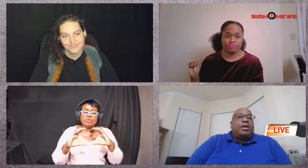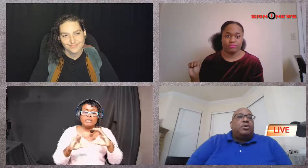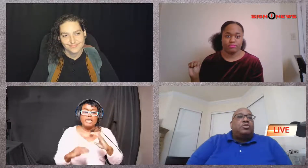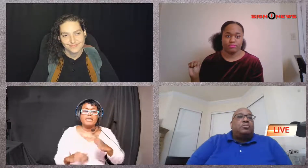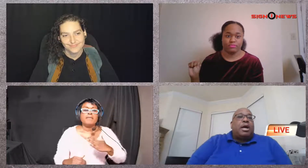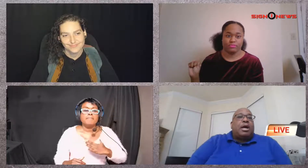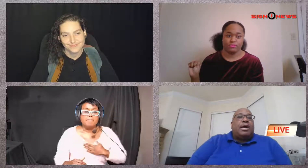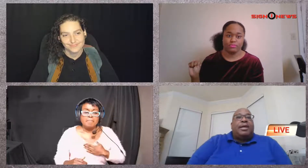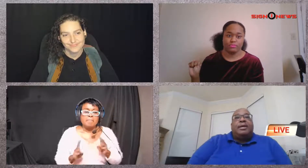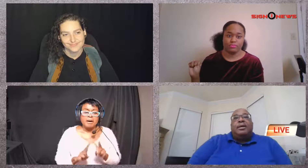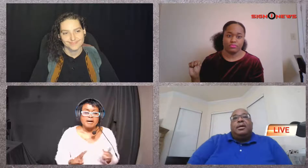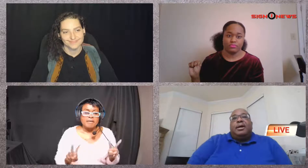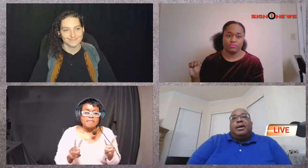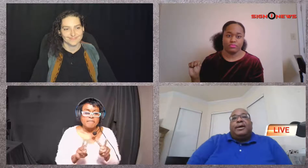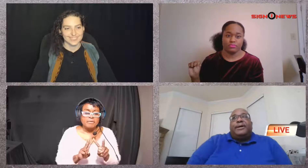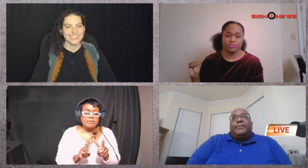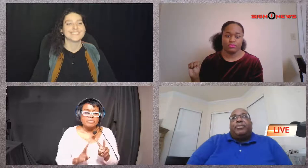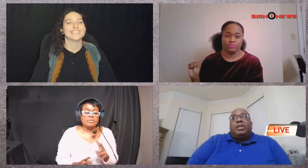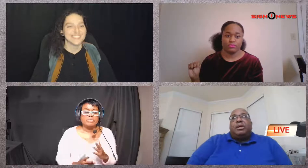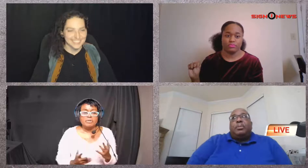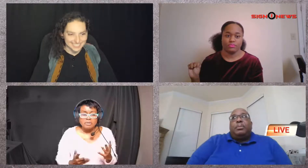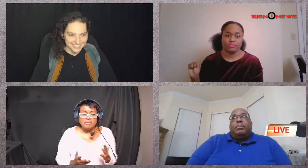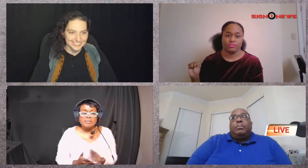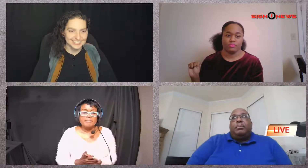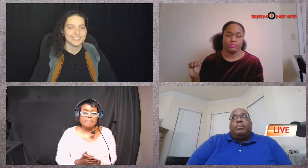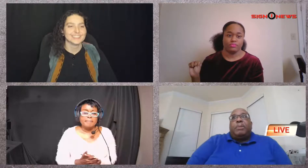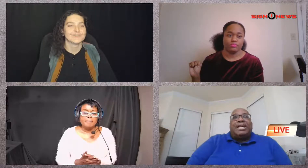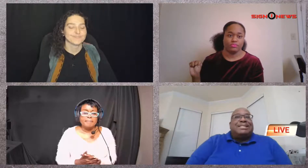my values, my